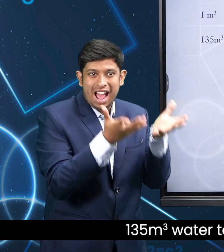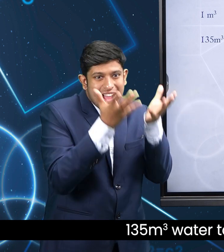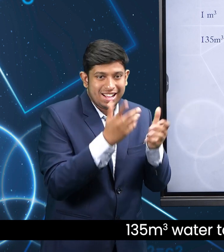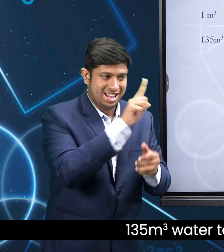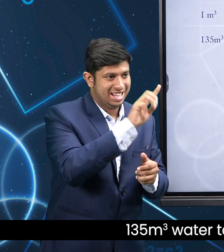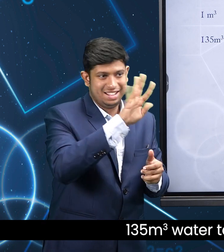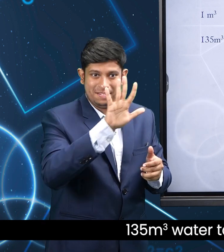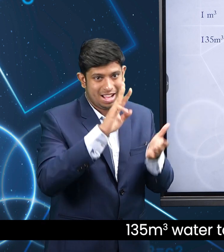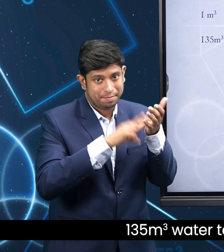hold how many liters?